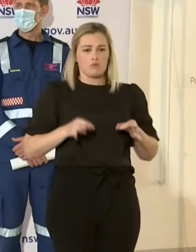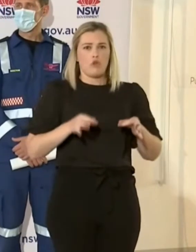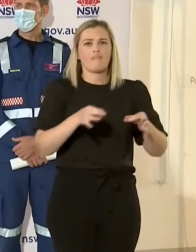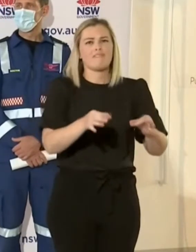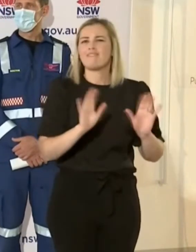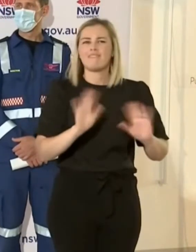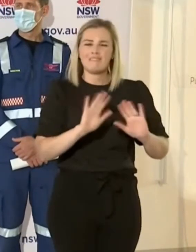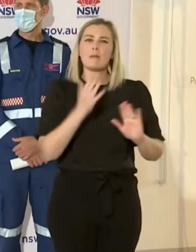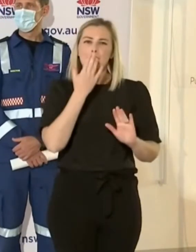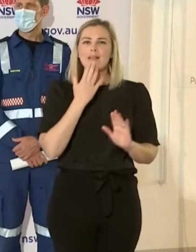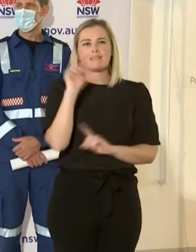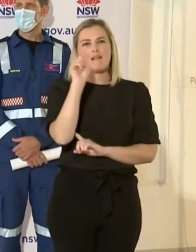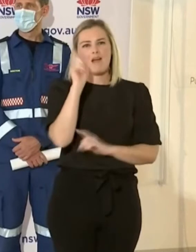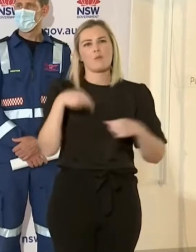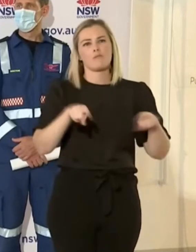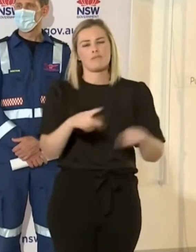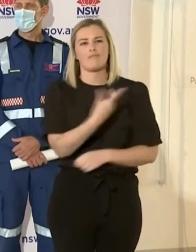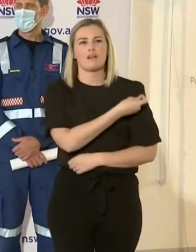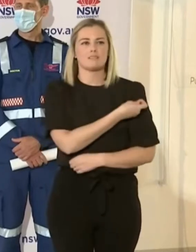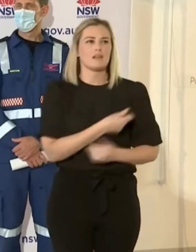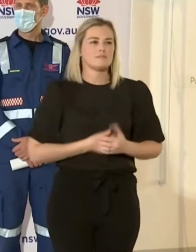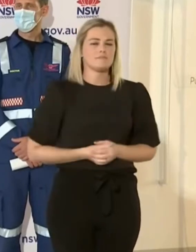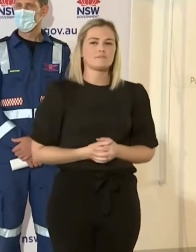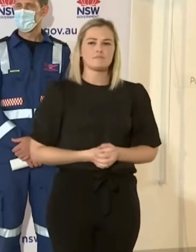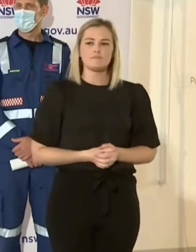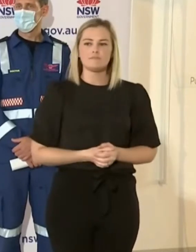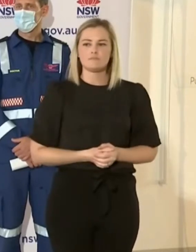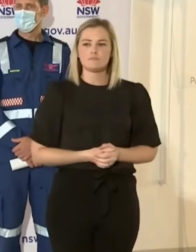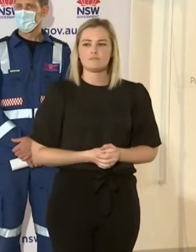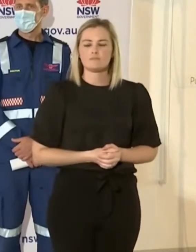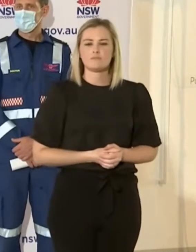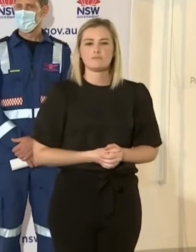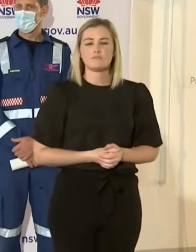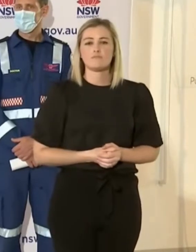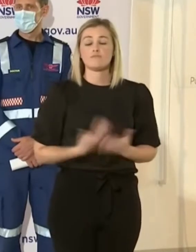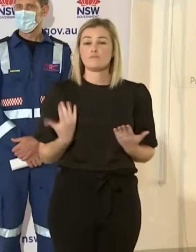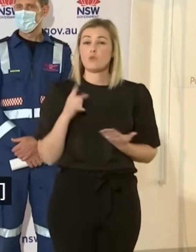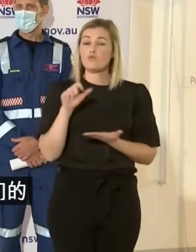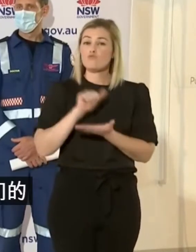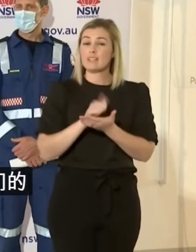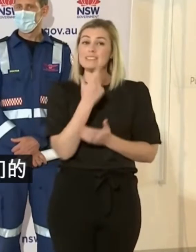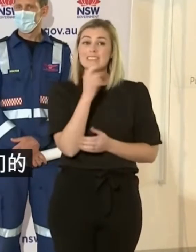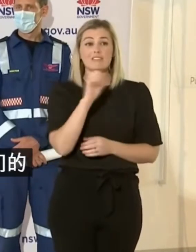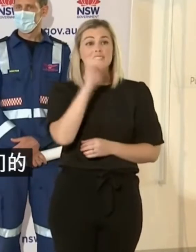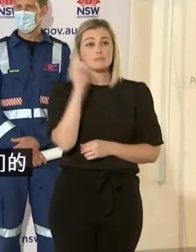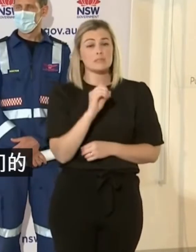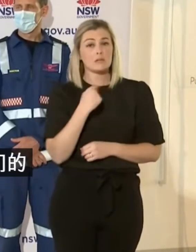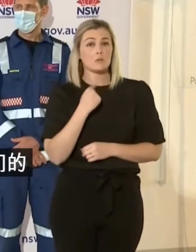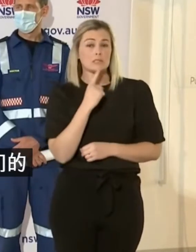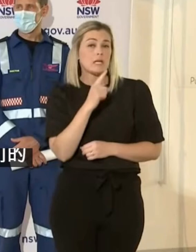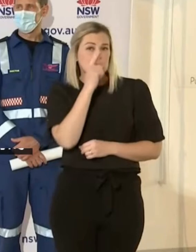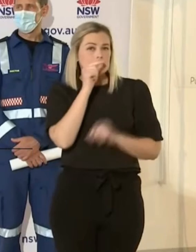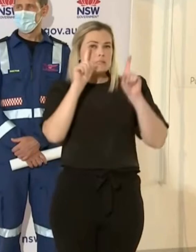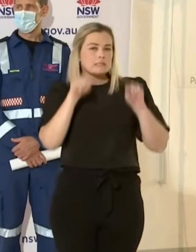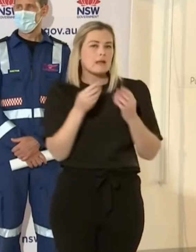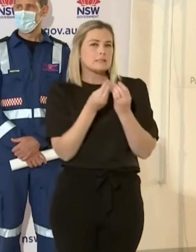be. And I think, although we're talking about very limited freedoms at 70%, we're really aiming for much higher, and as